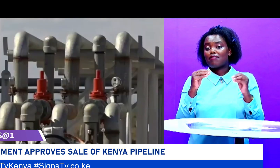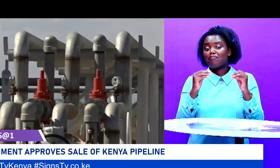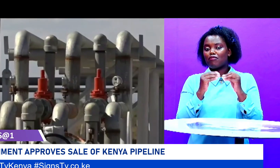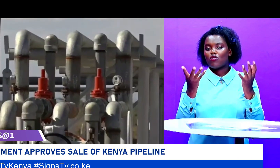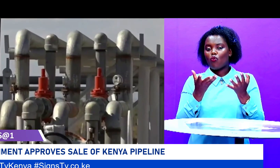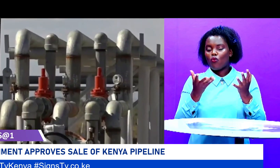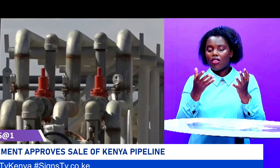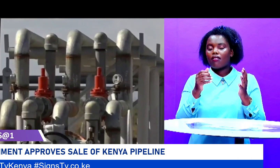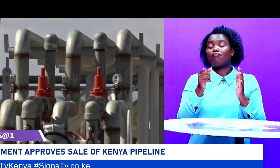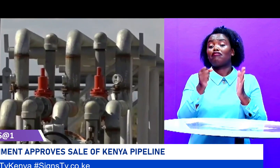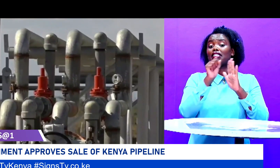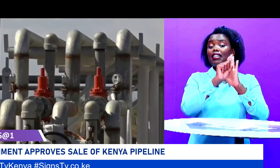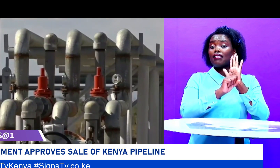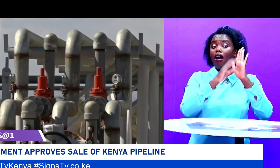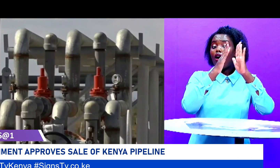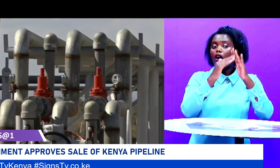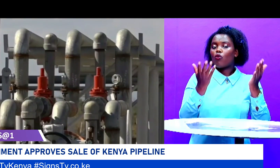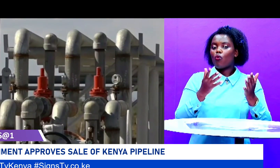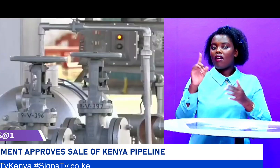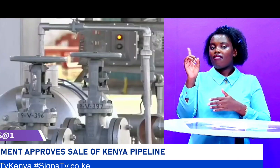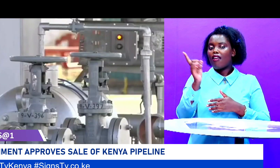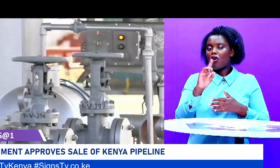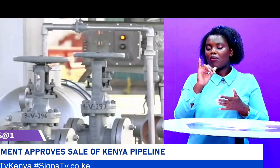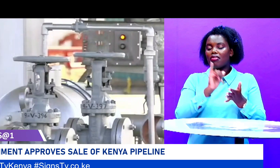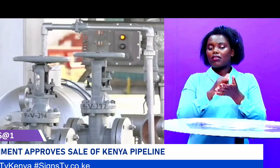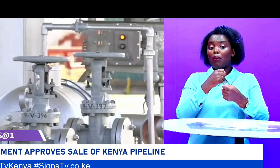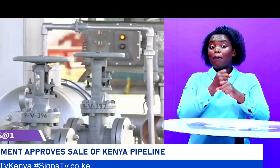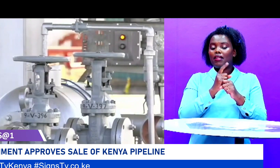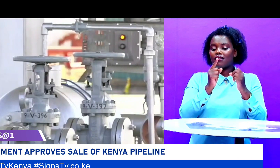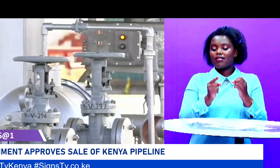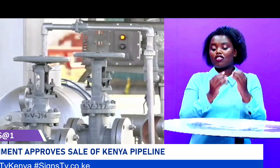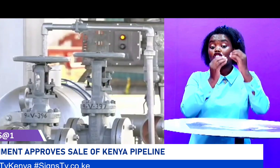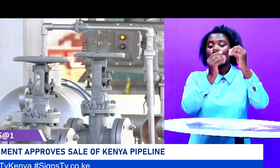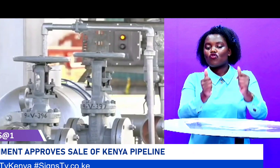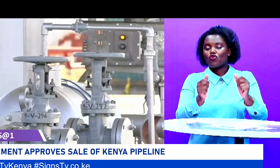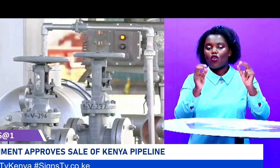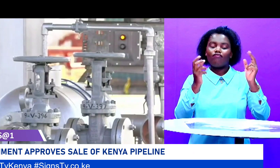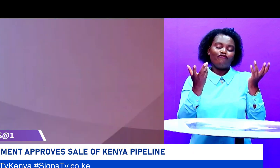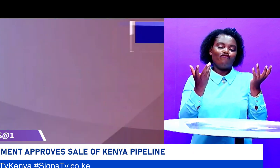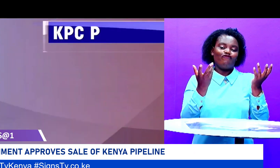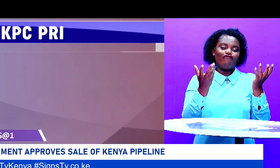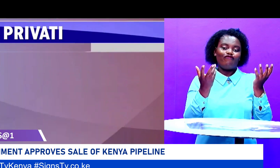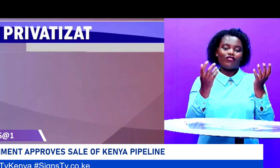President William Ruto presided over a cabinet meeting at State House in Nairobi that